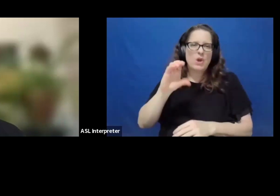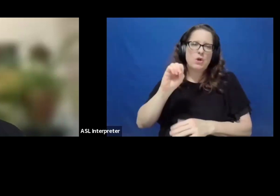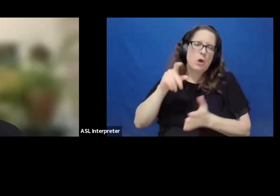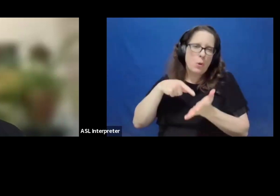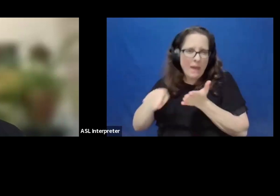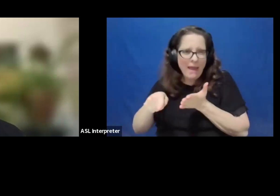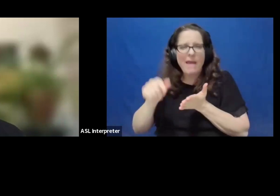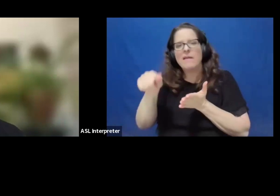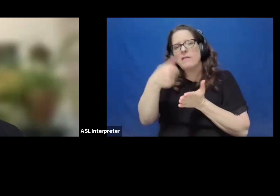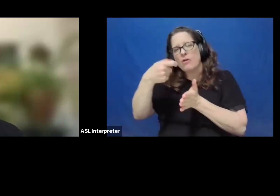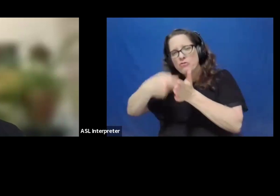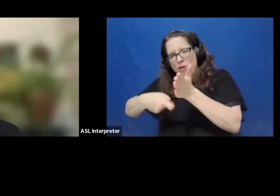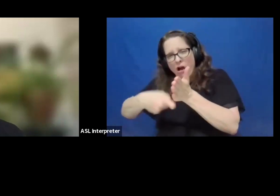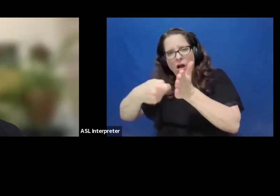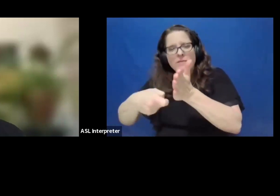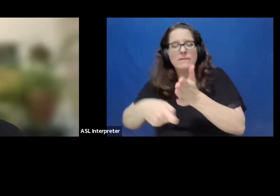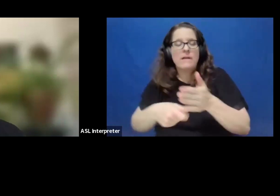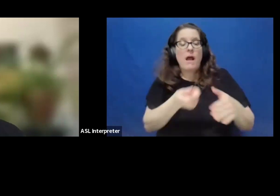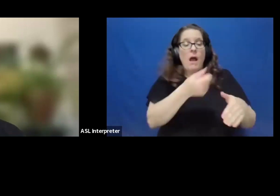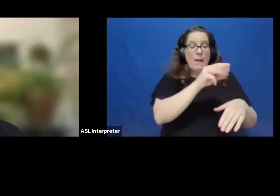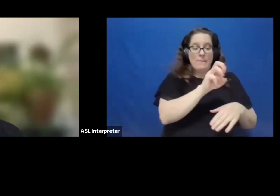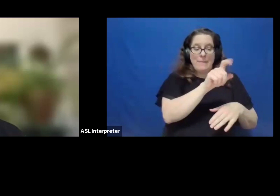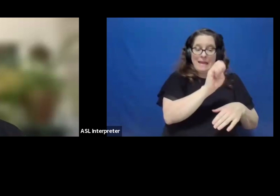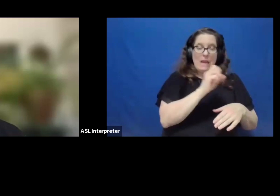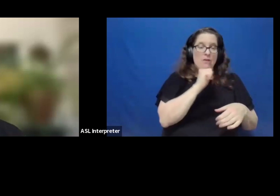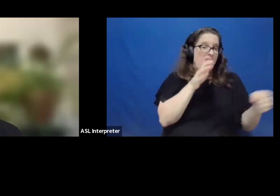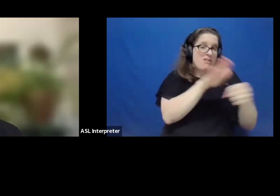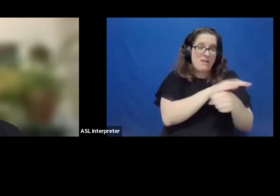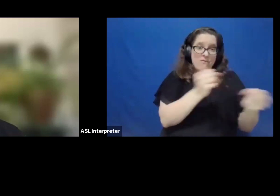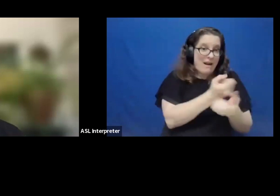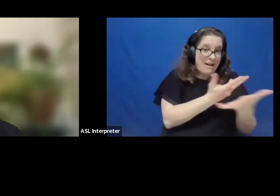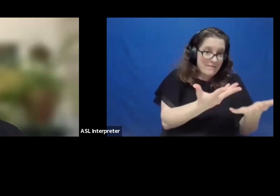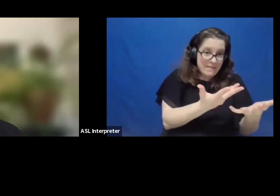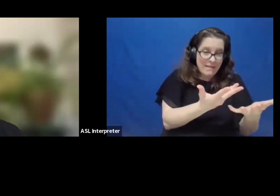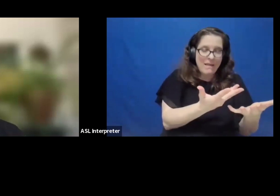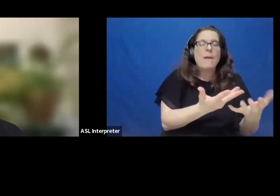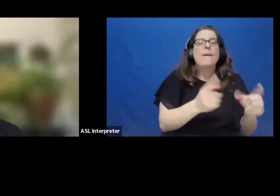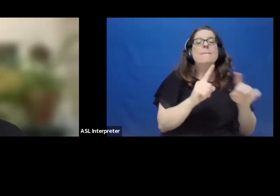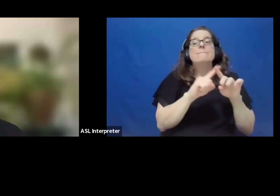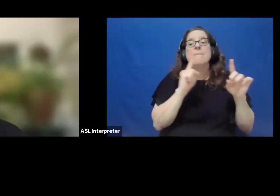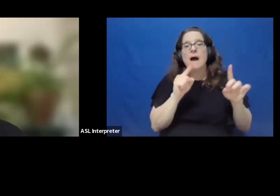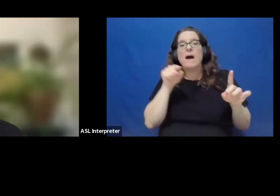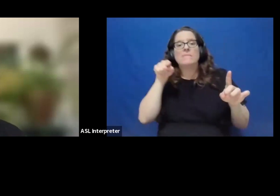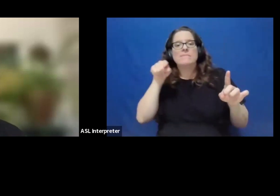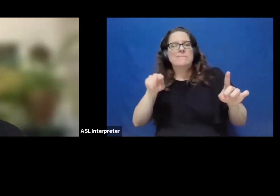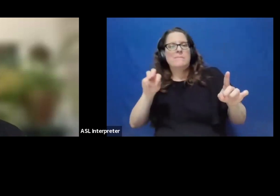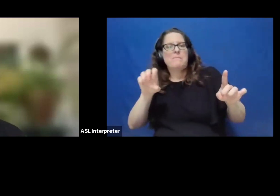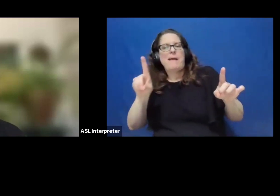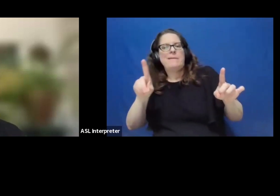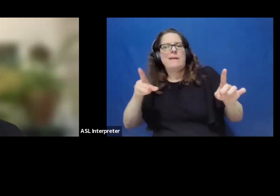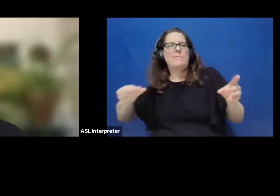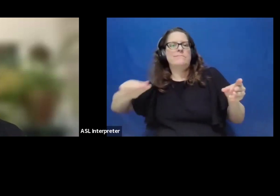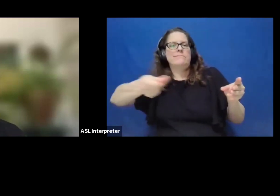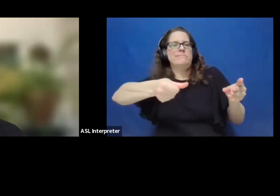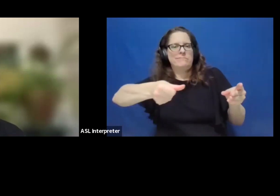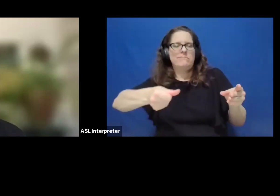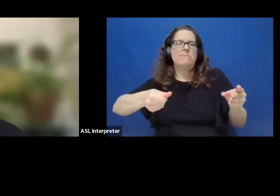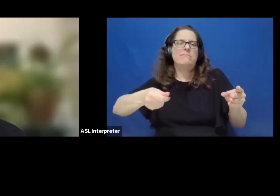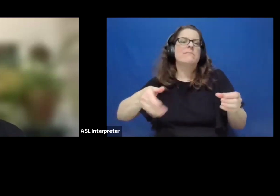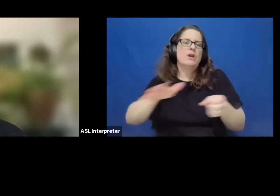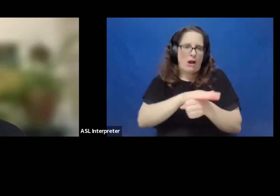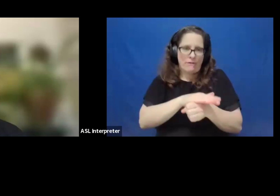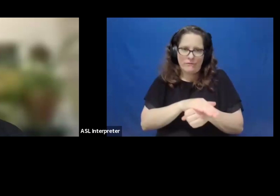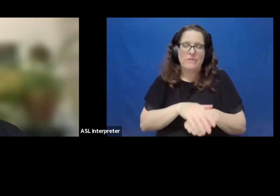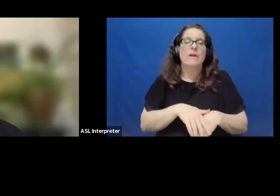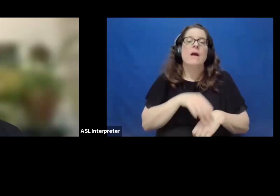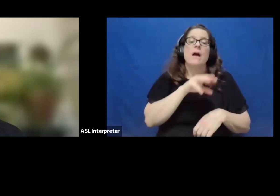for Medicare. Medicare usually involves various monthly premiums,